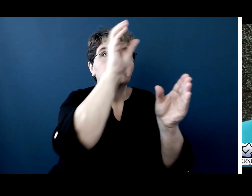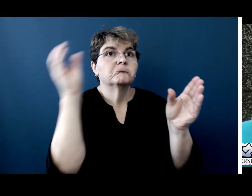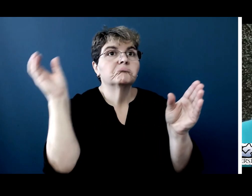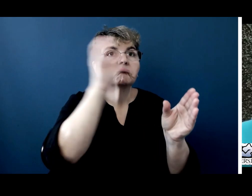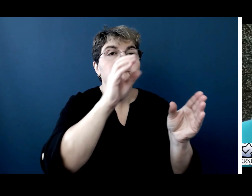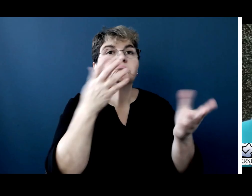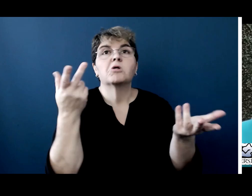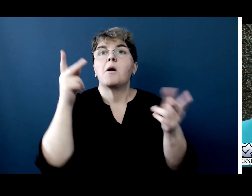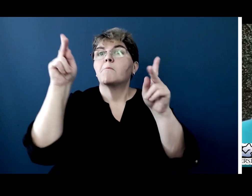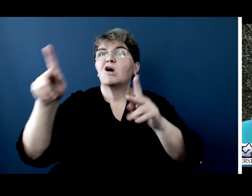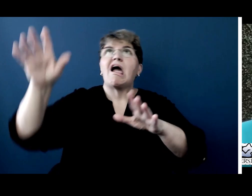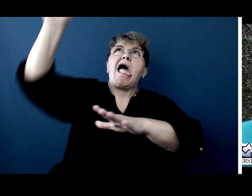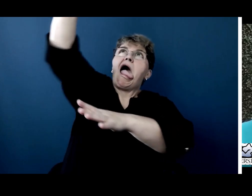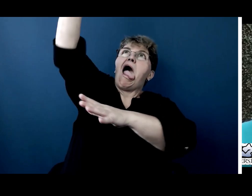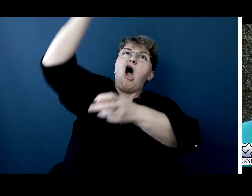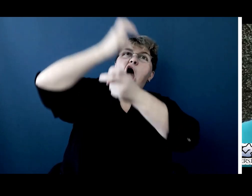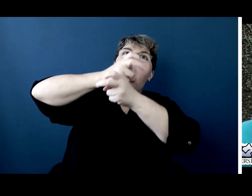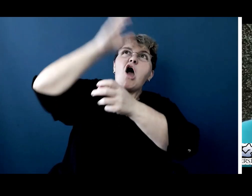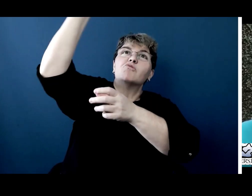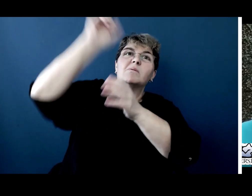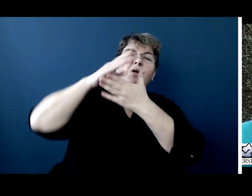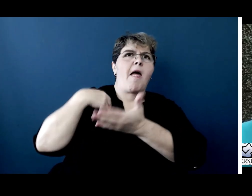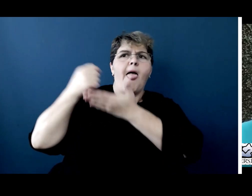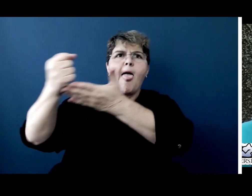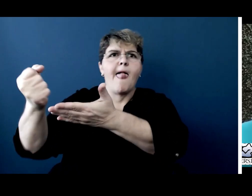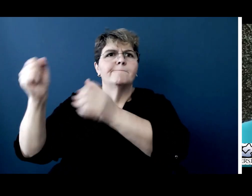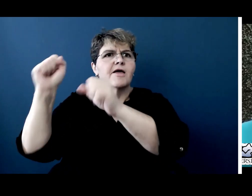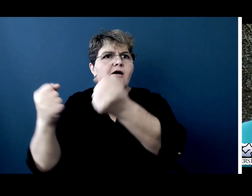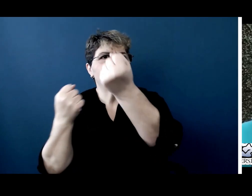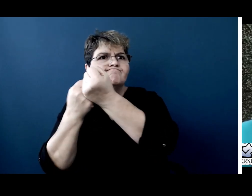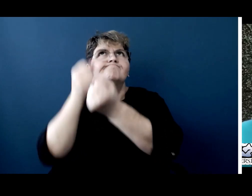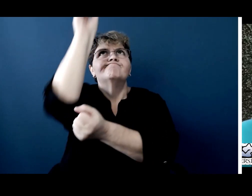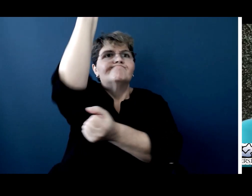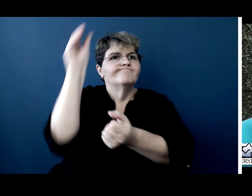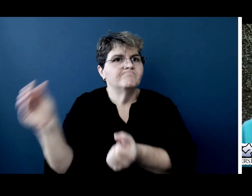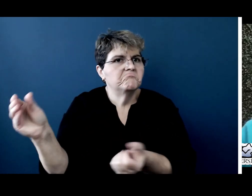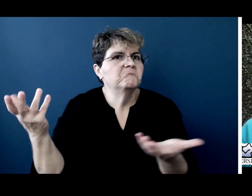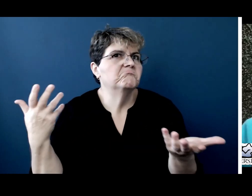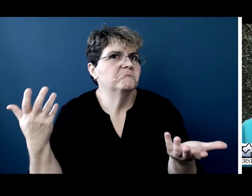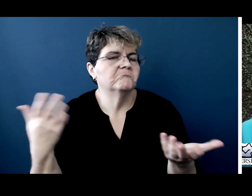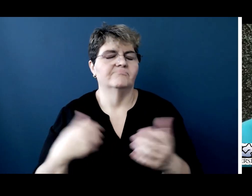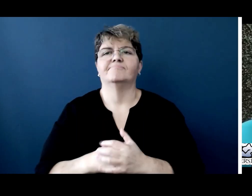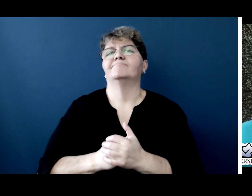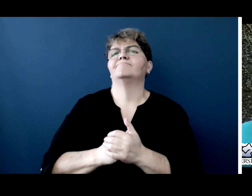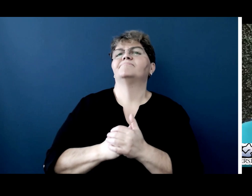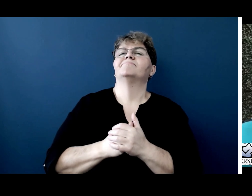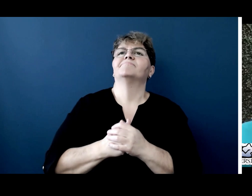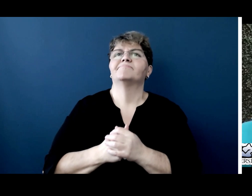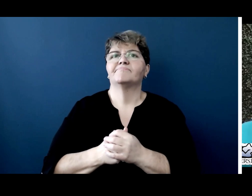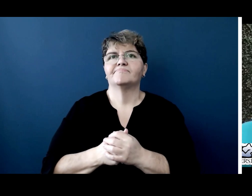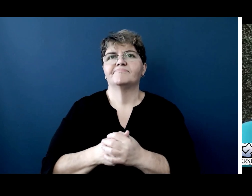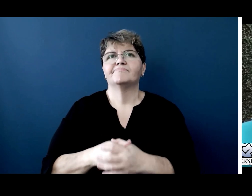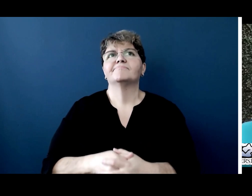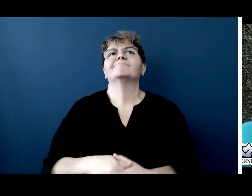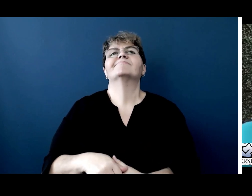my house. Sure. And if you guys wanted to be part of it. What do so people have to do? They just show up or do They they have to just- sign up or